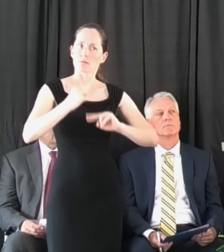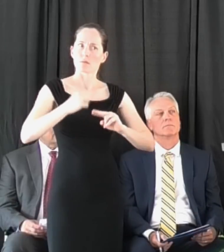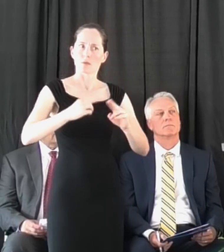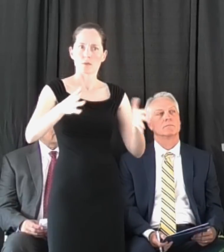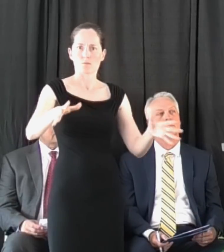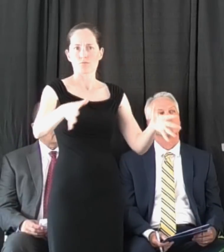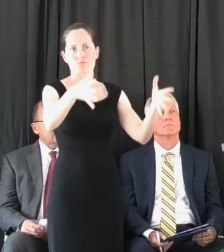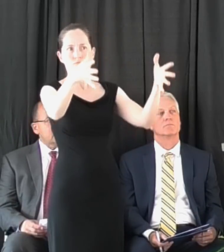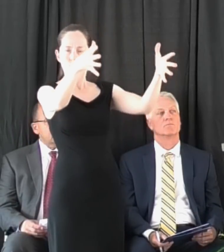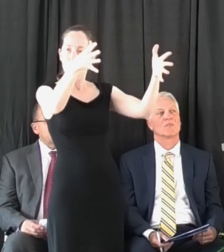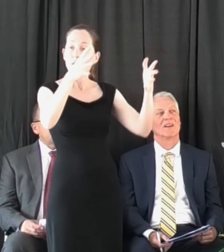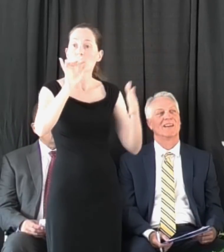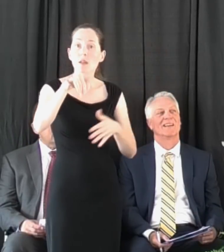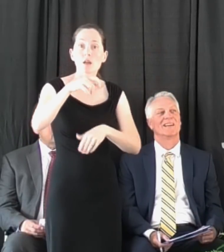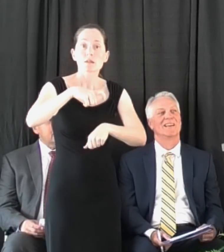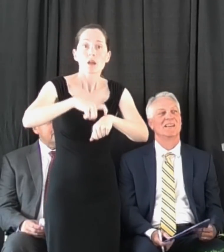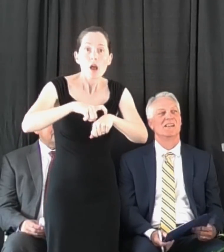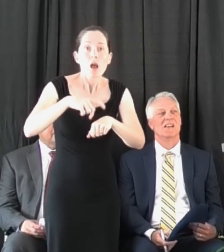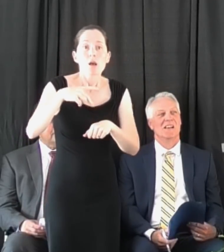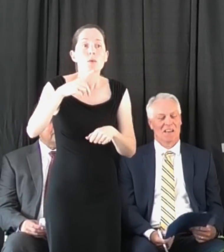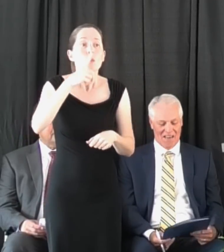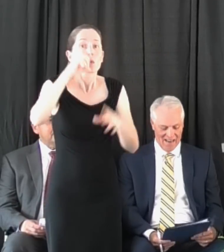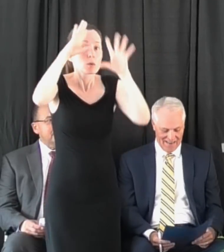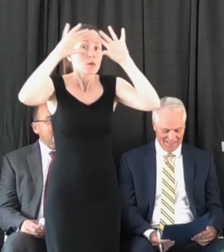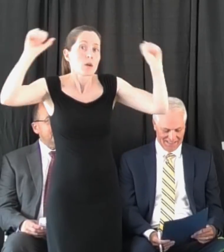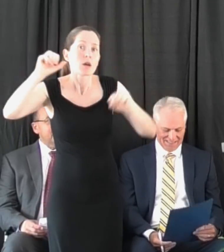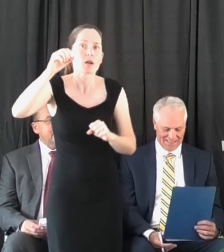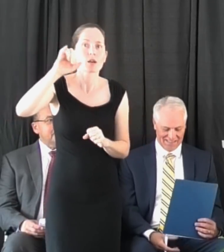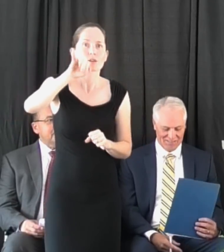James Polk was the President of the United States.